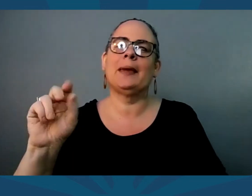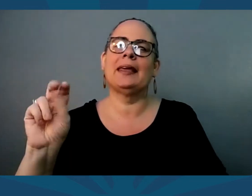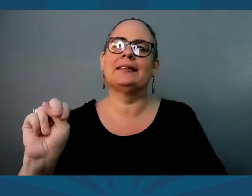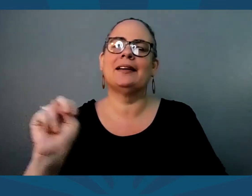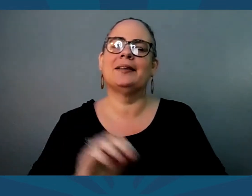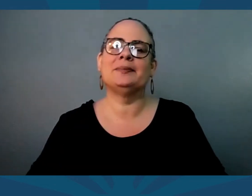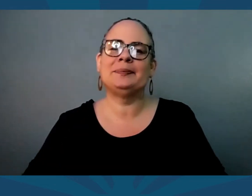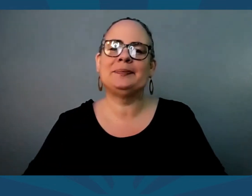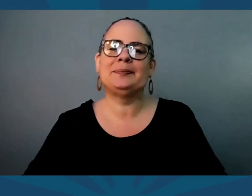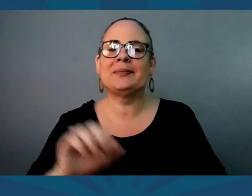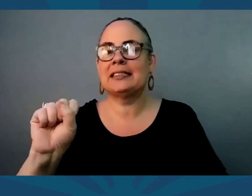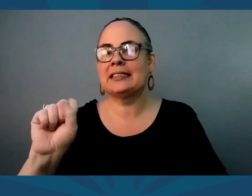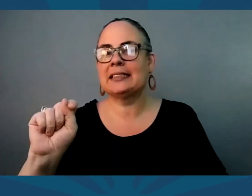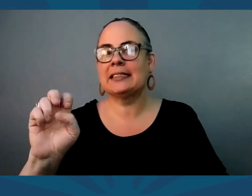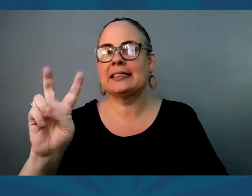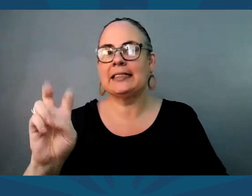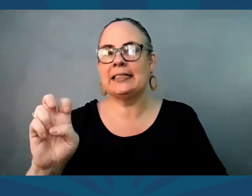Galen D. Payton,